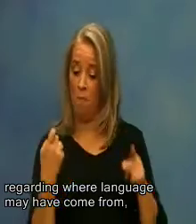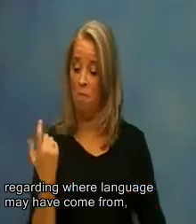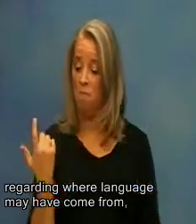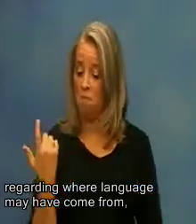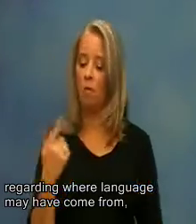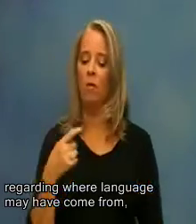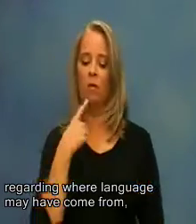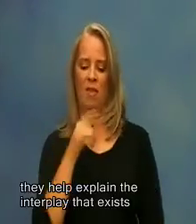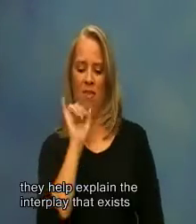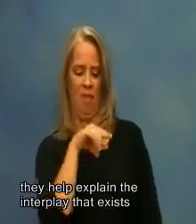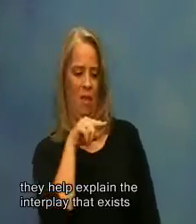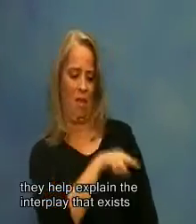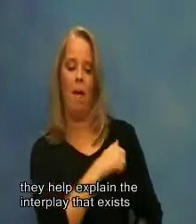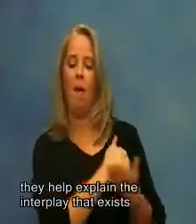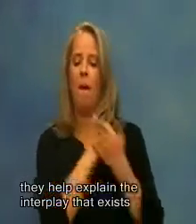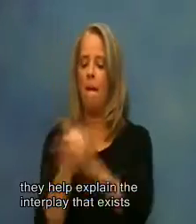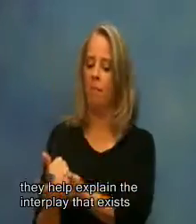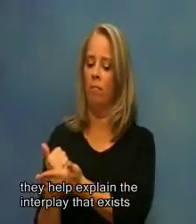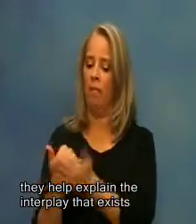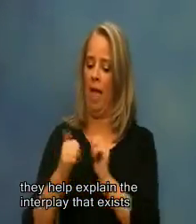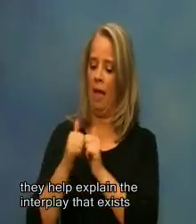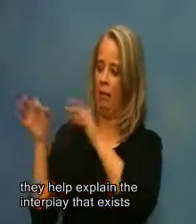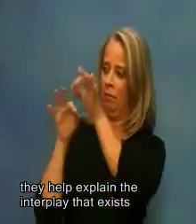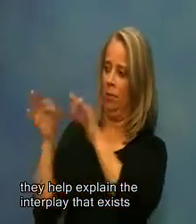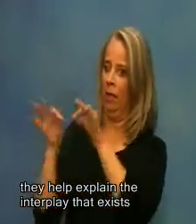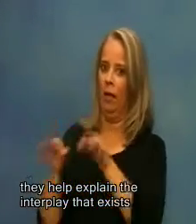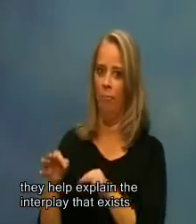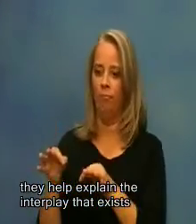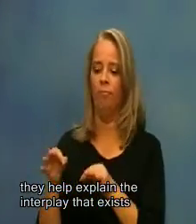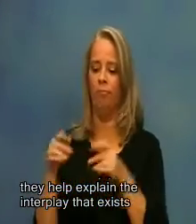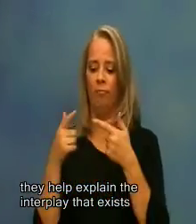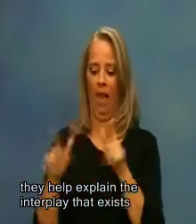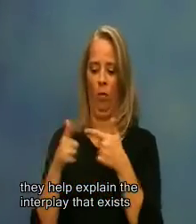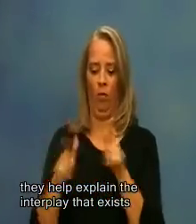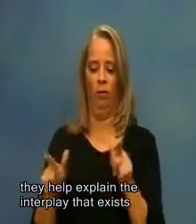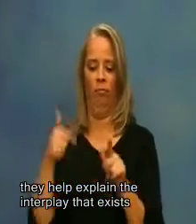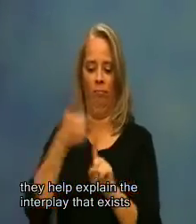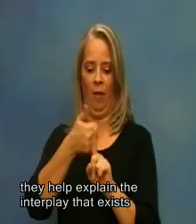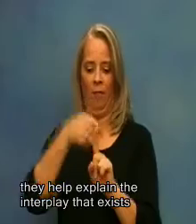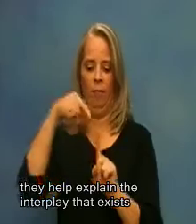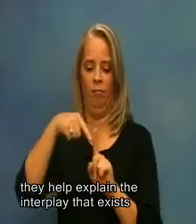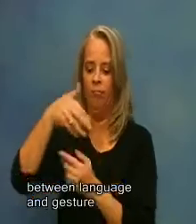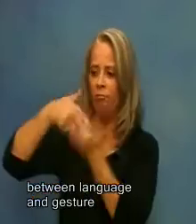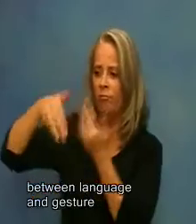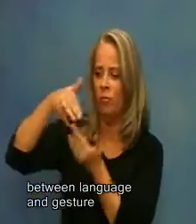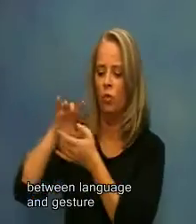where language may have come from, they help explain the interplay that exists between